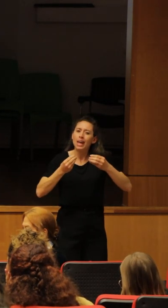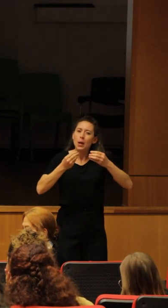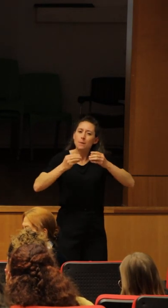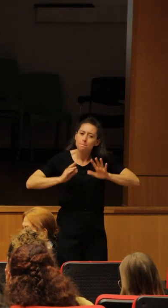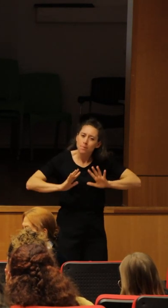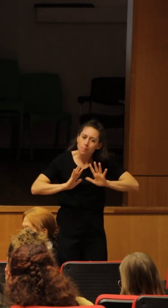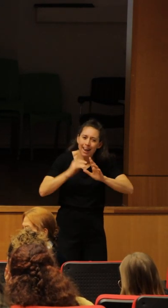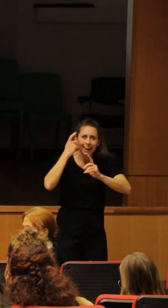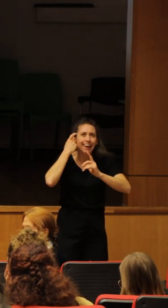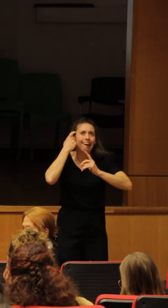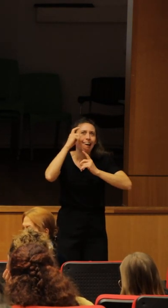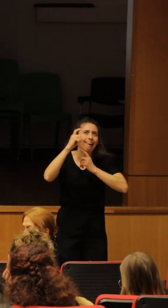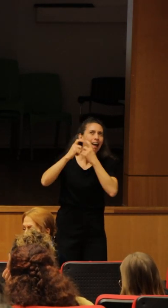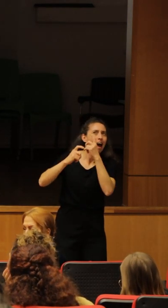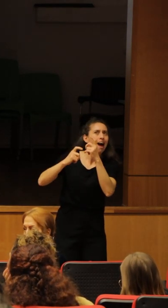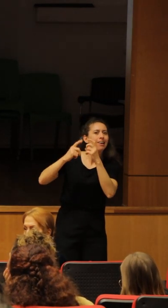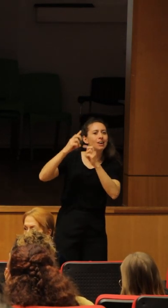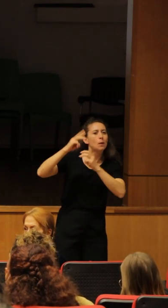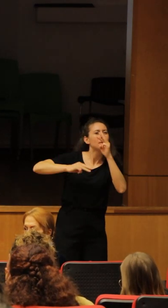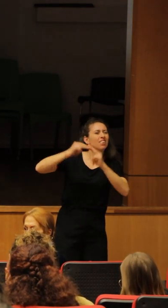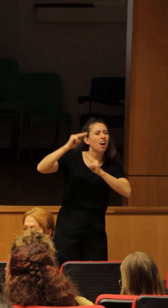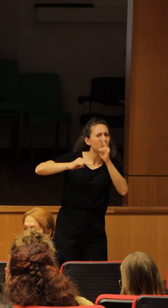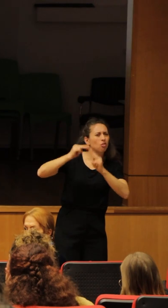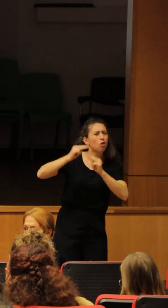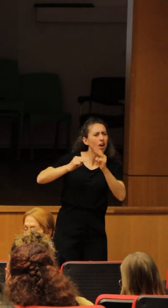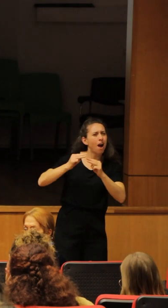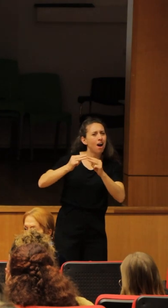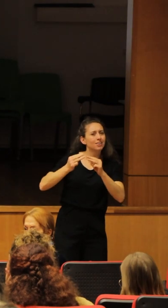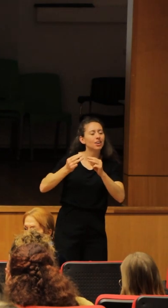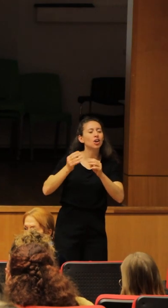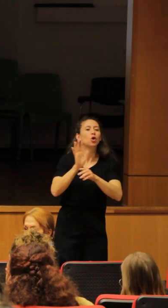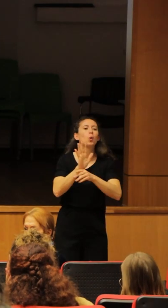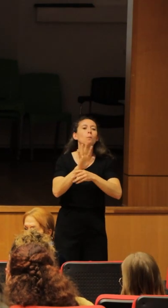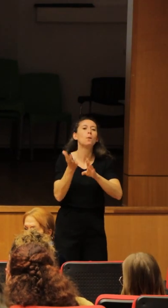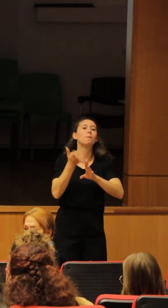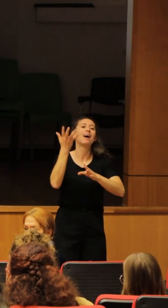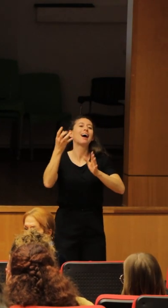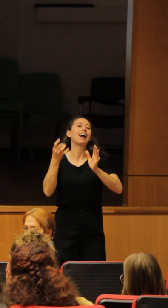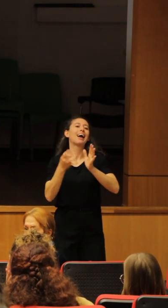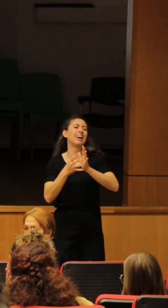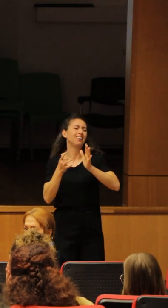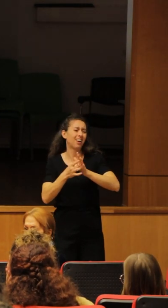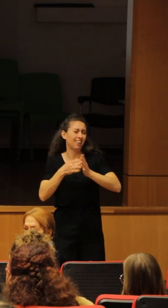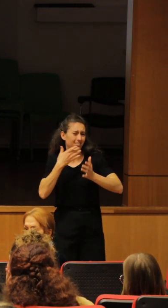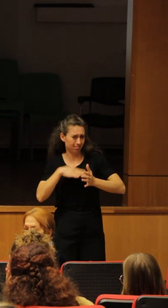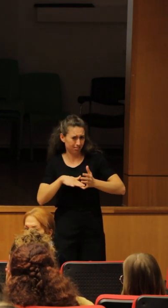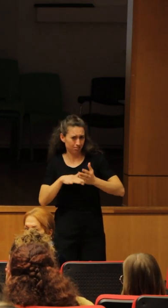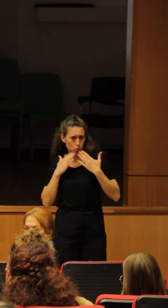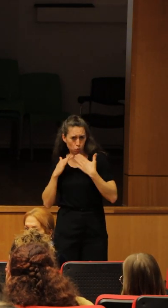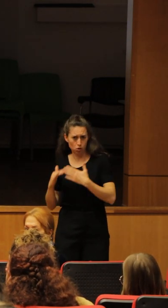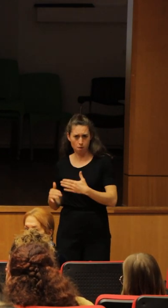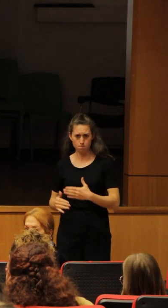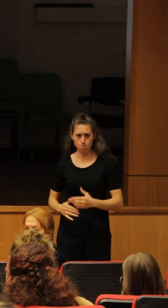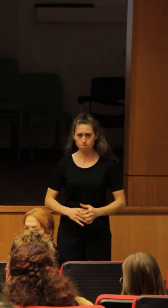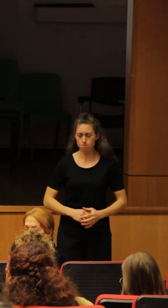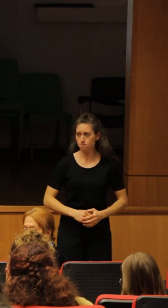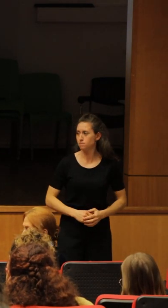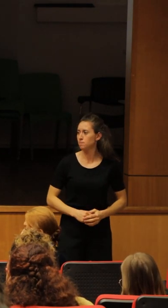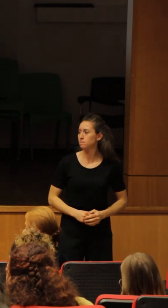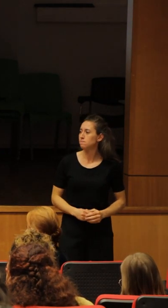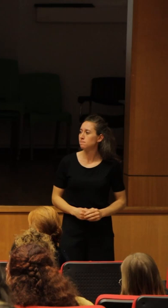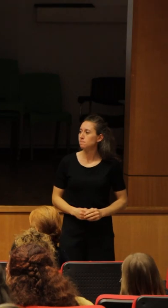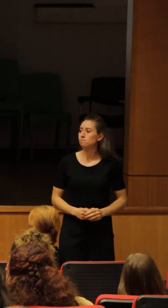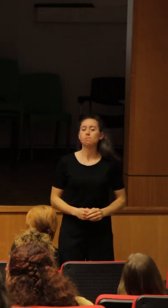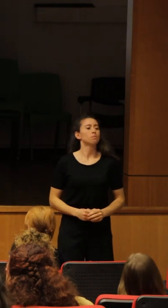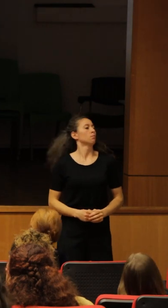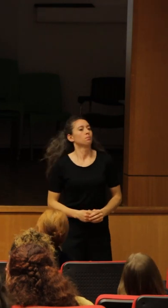The subtle elaboration allows to construct metaphors of more quality. Yeah. Do you understand? Yep.